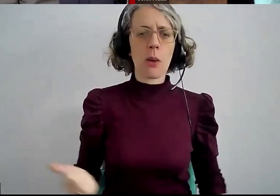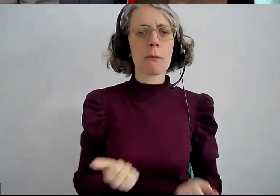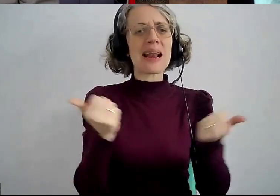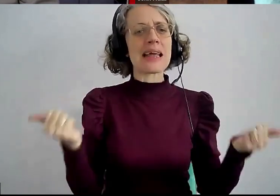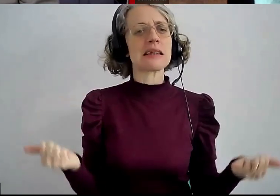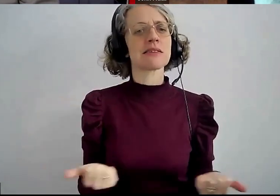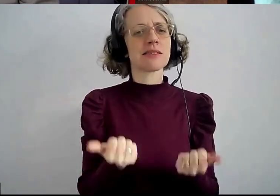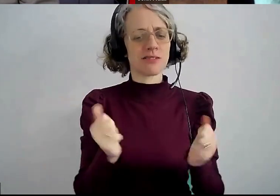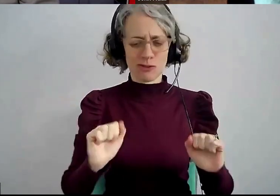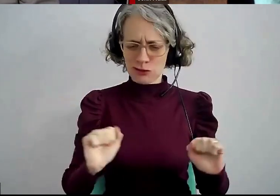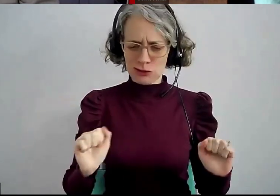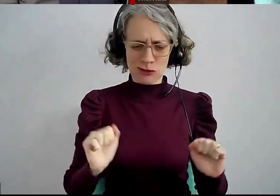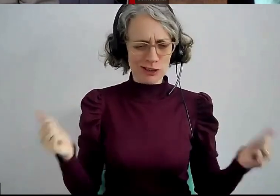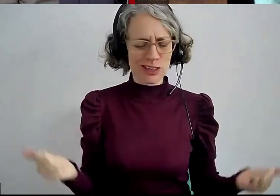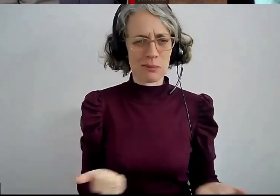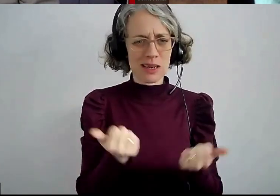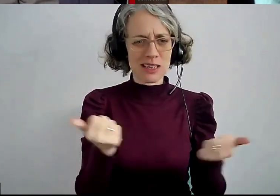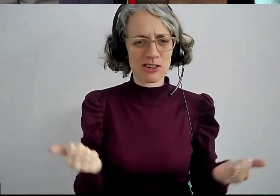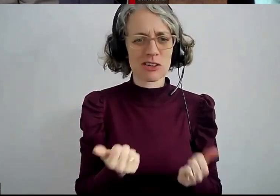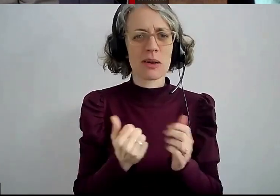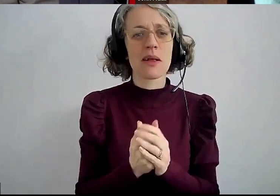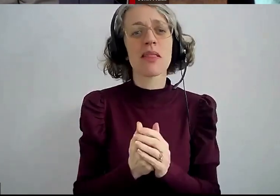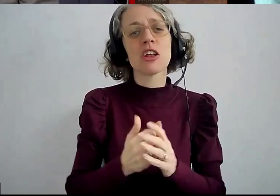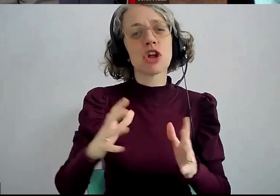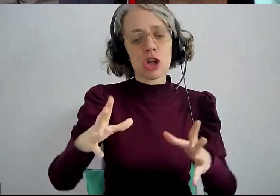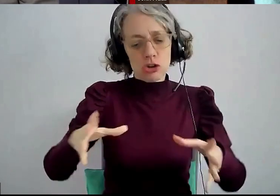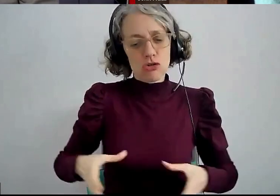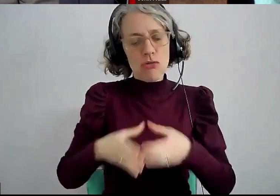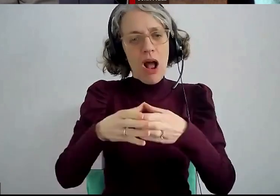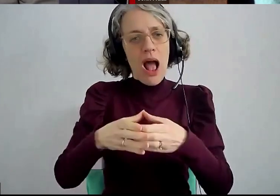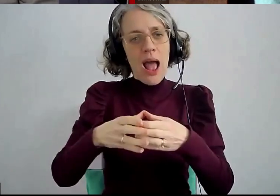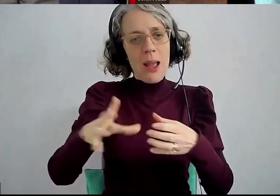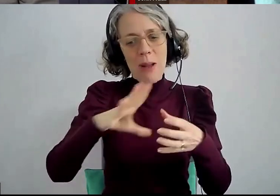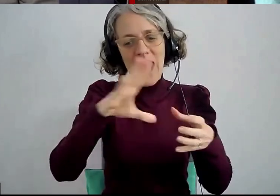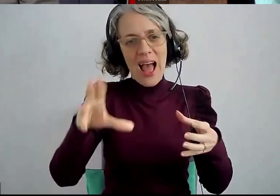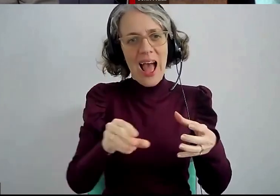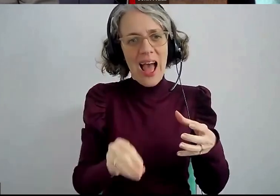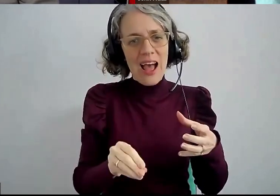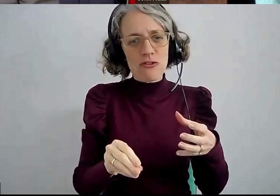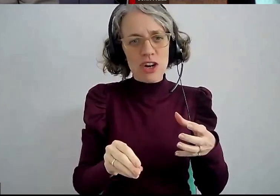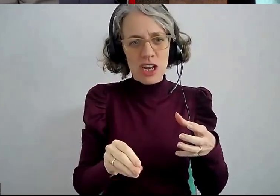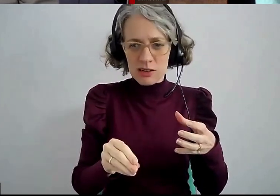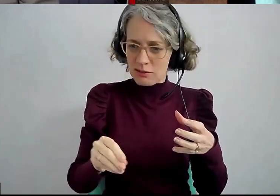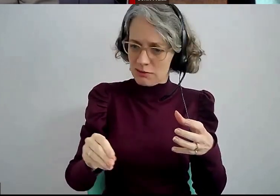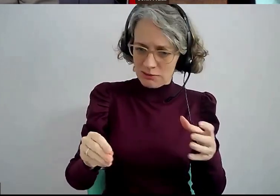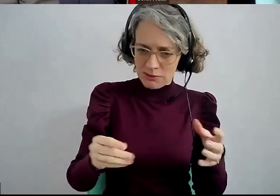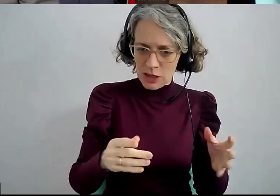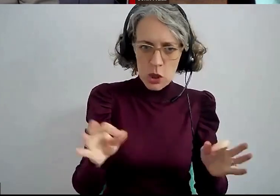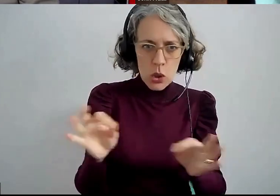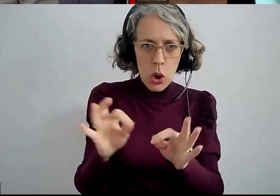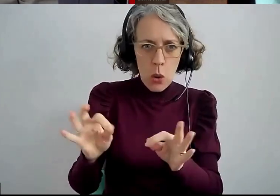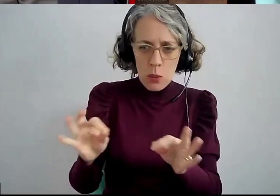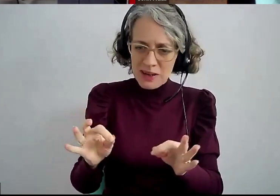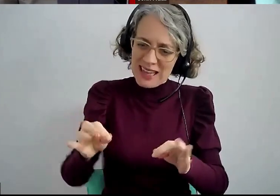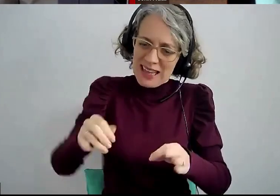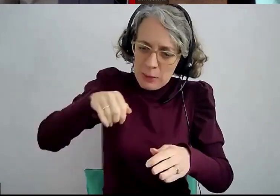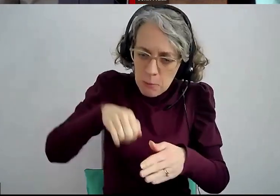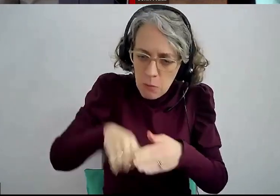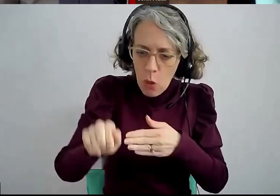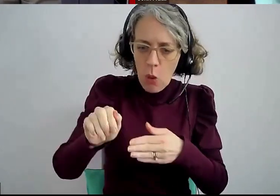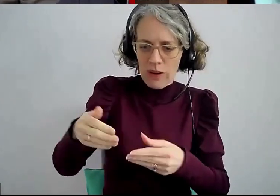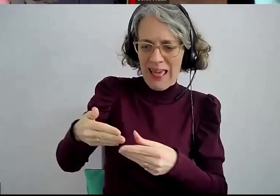The Songa tribe in Africa say nobody is born as a leader. You learn it, you